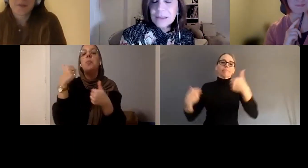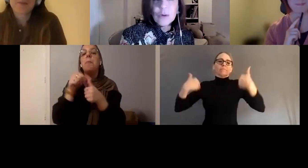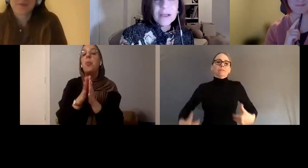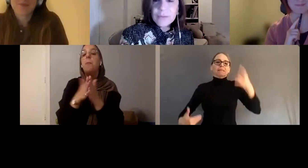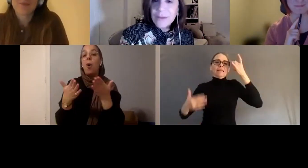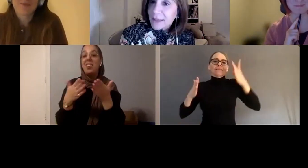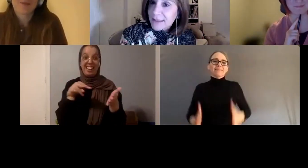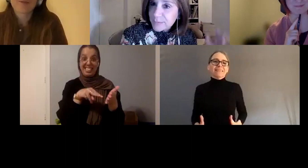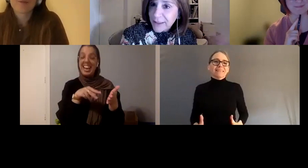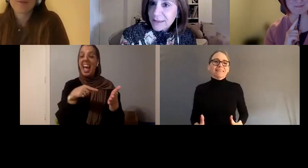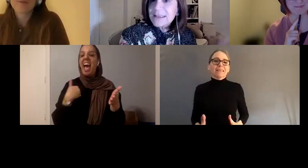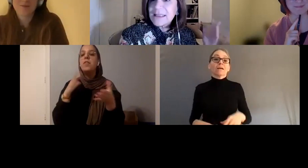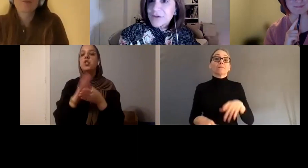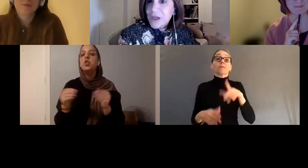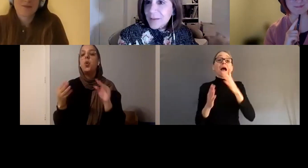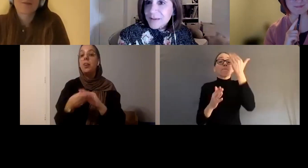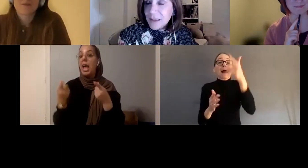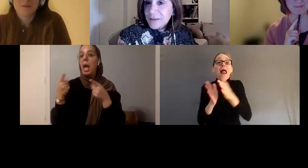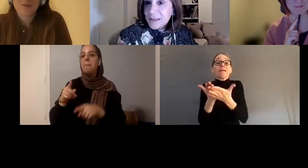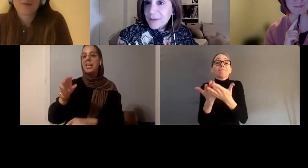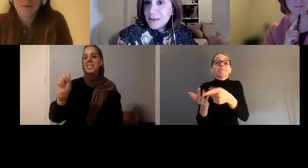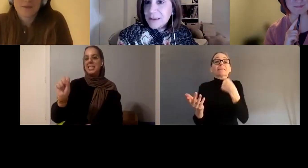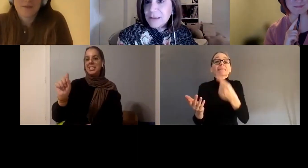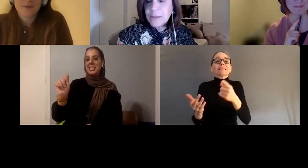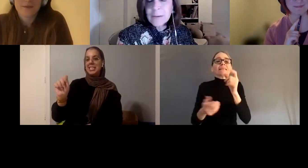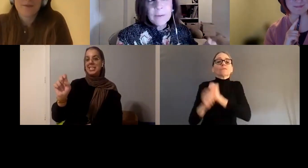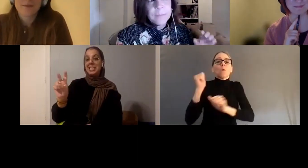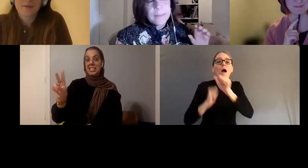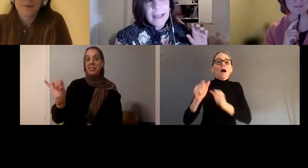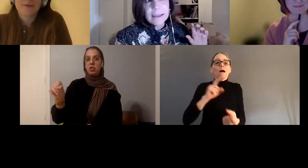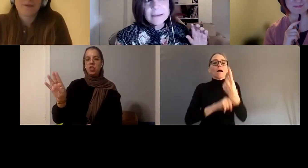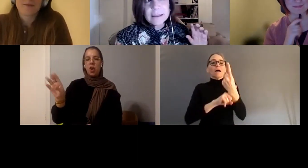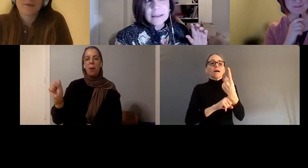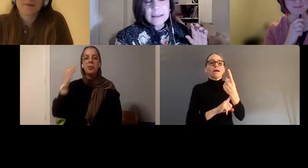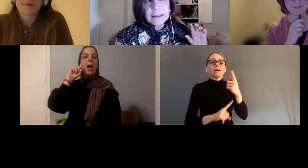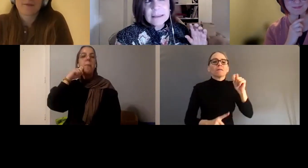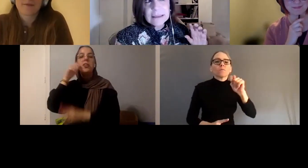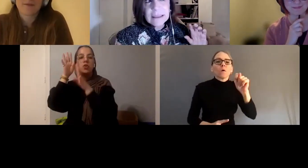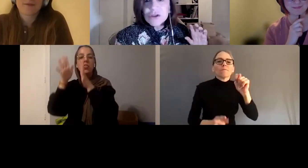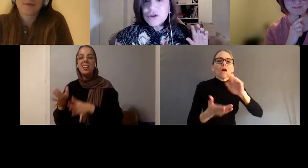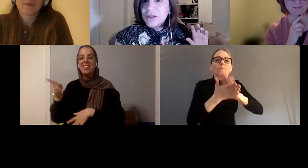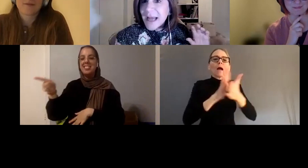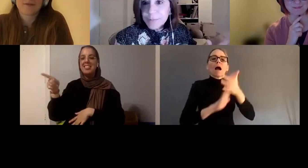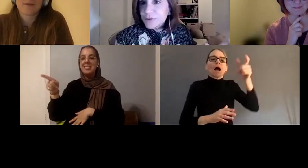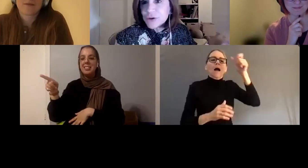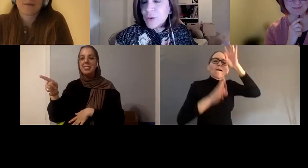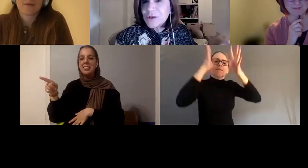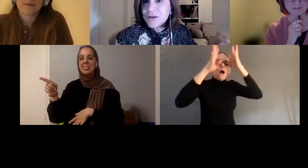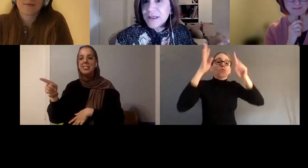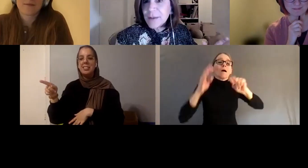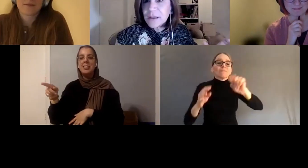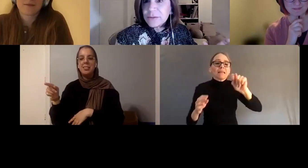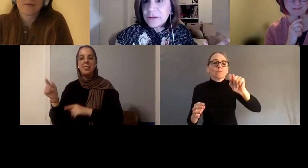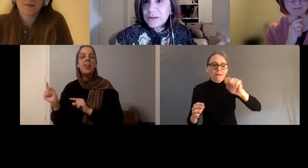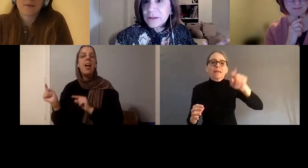Yes. Okay, so I explained Steve Jobs is coming to MIT, and the Apple II had just